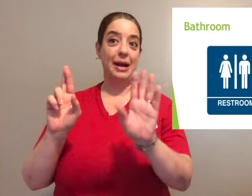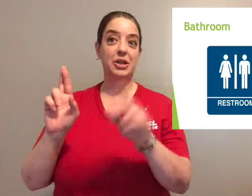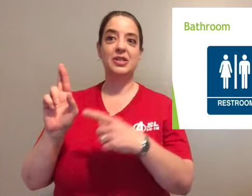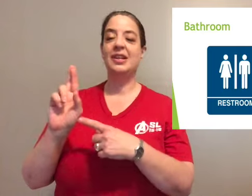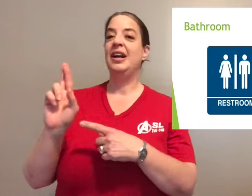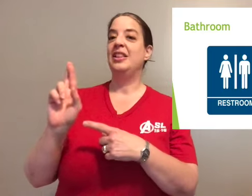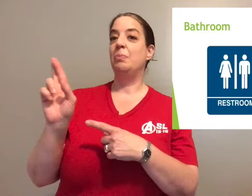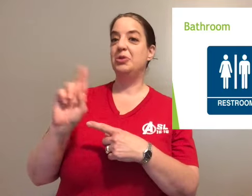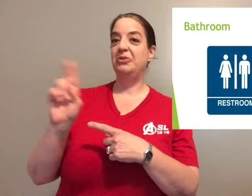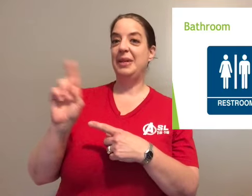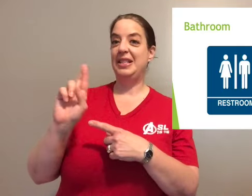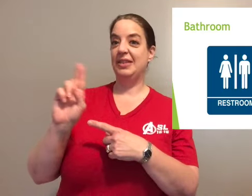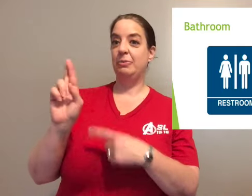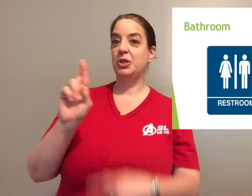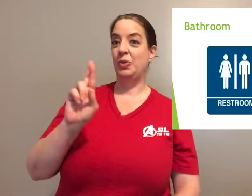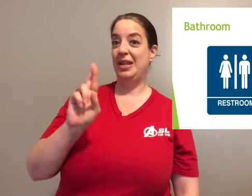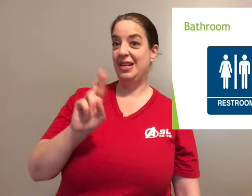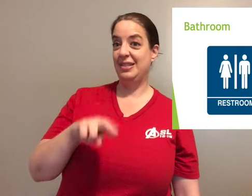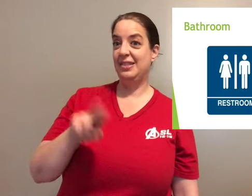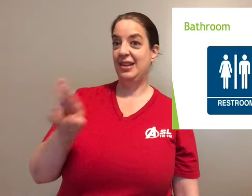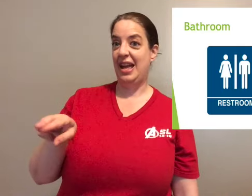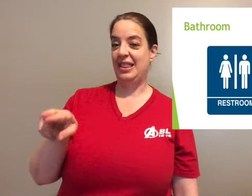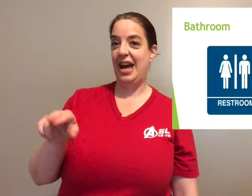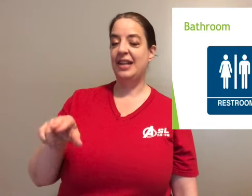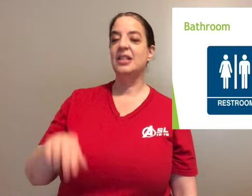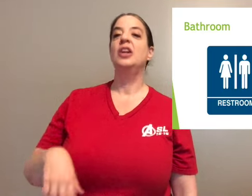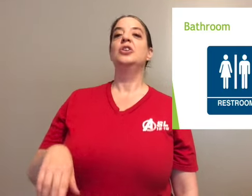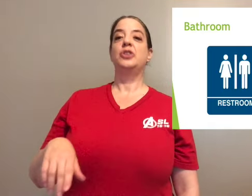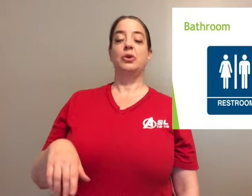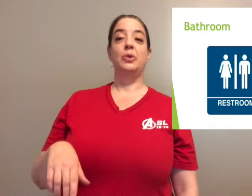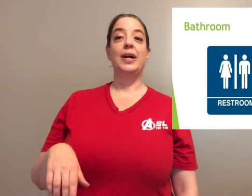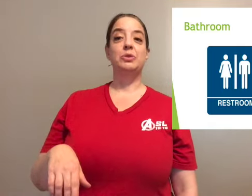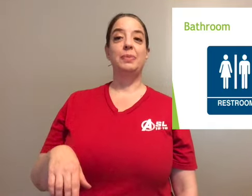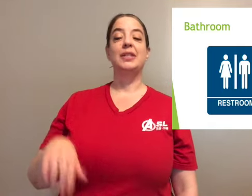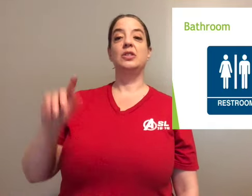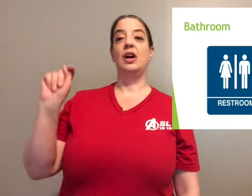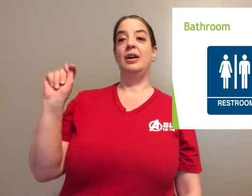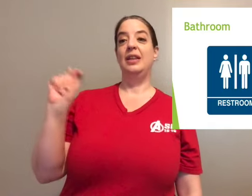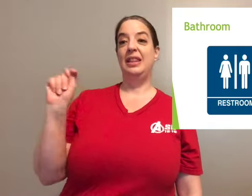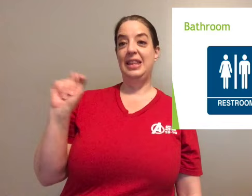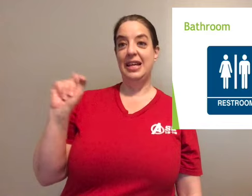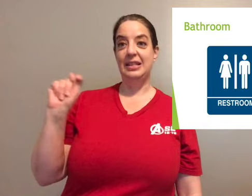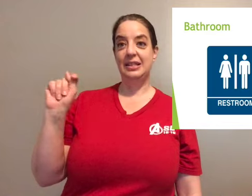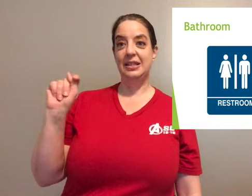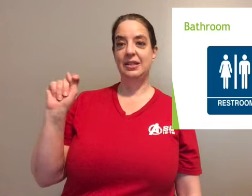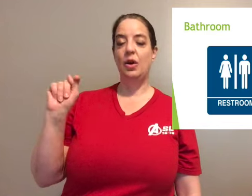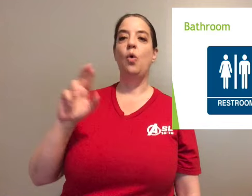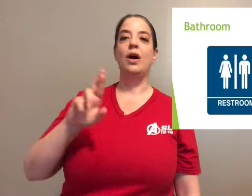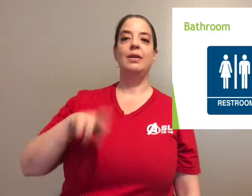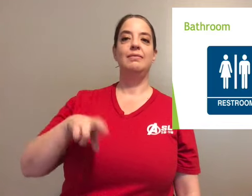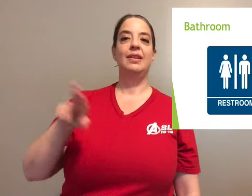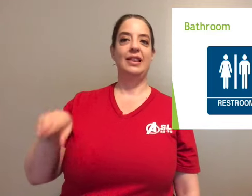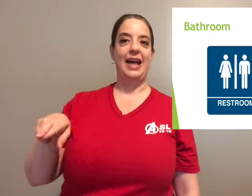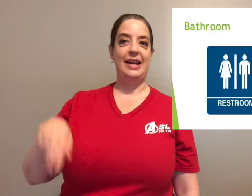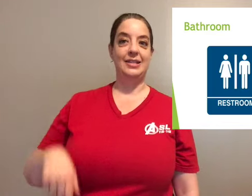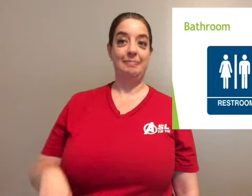parameters, the movement is different between this and that. So correct responses are this or that,